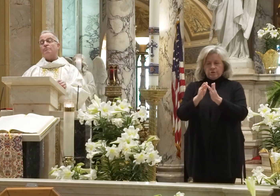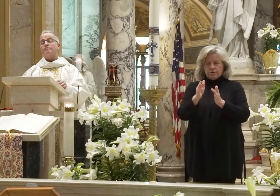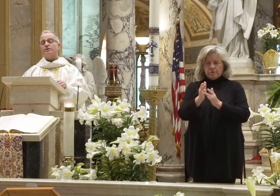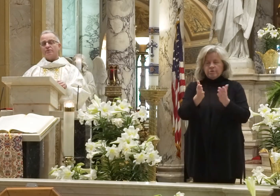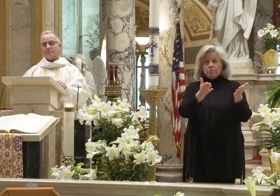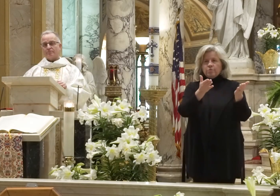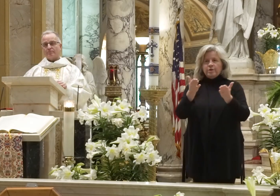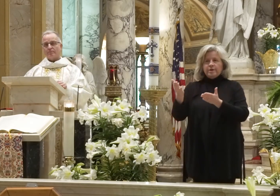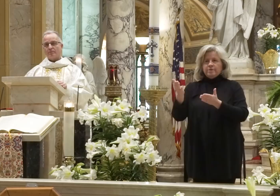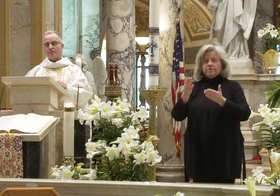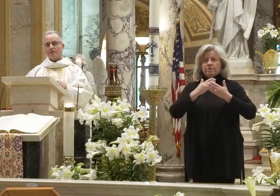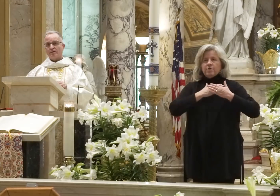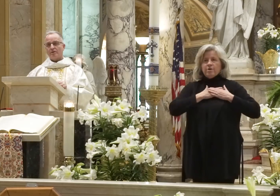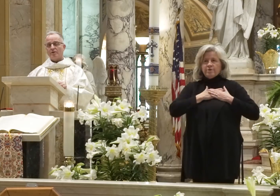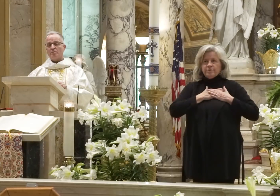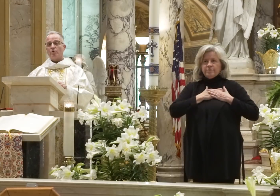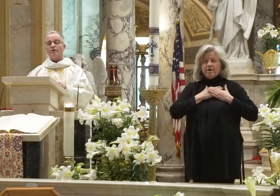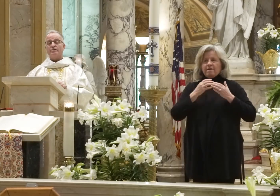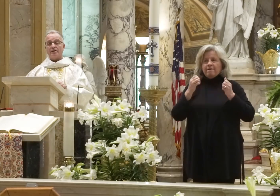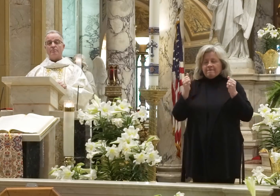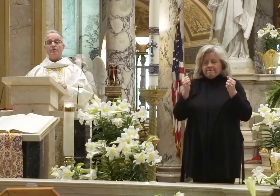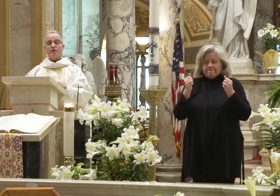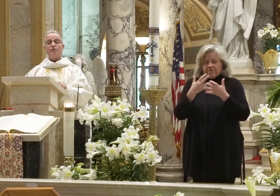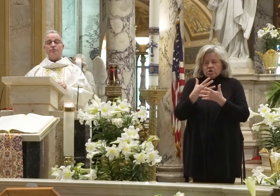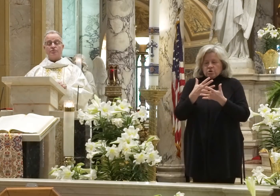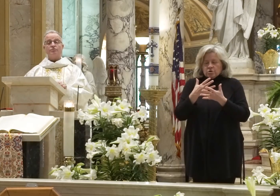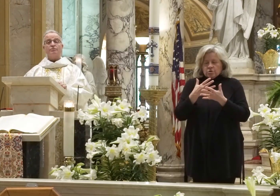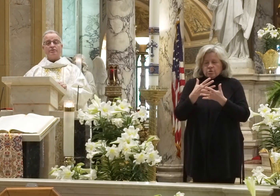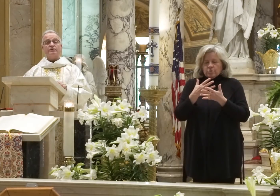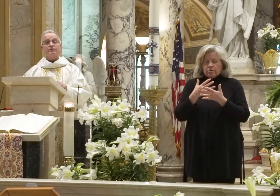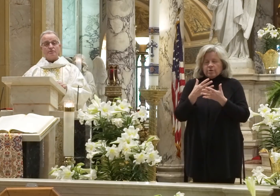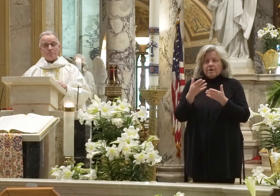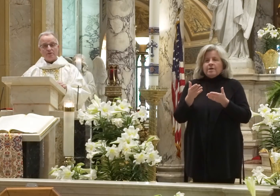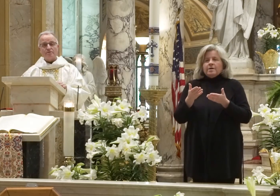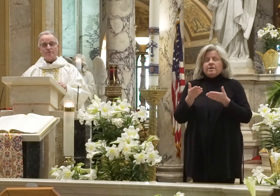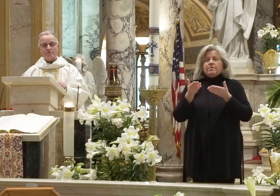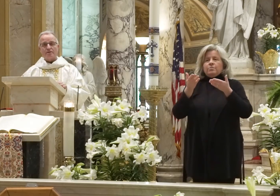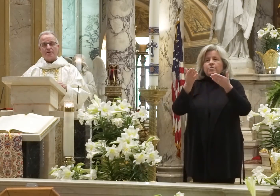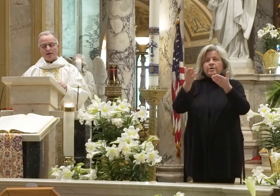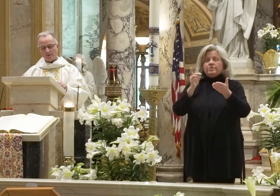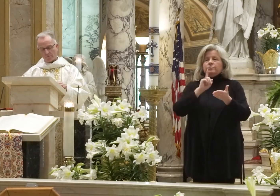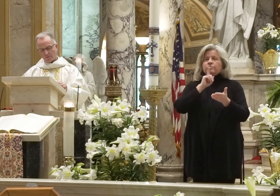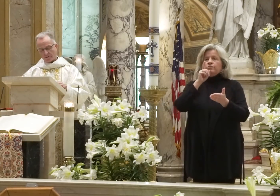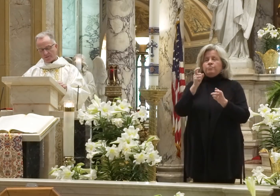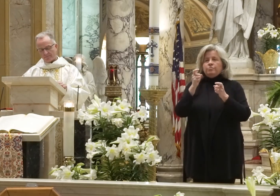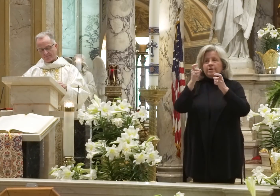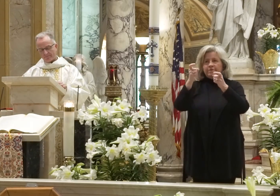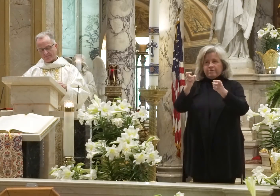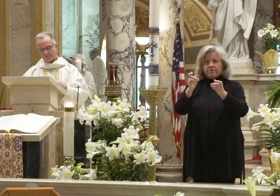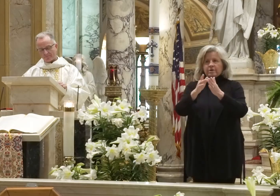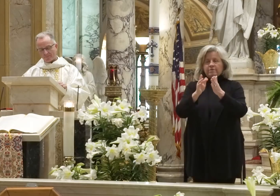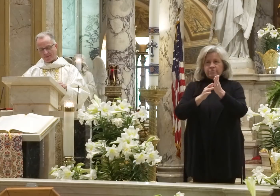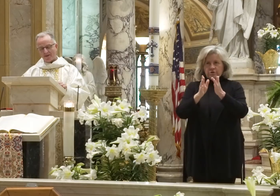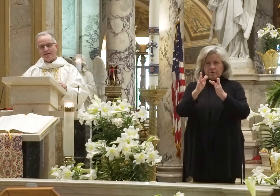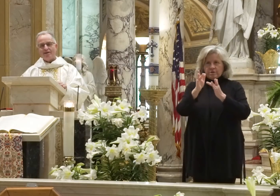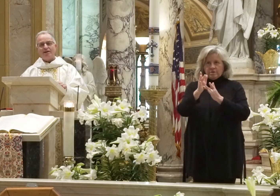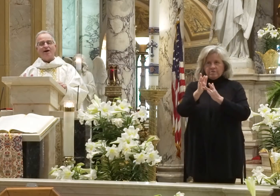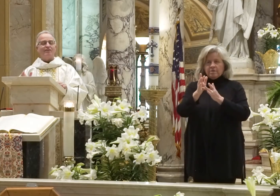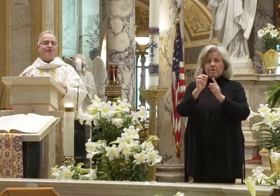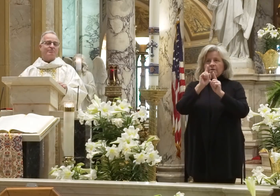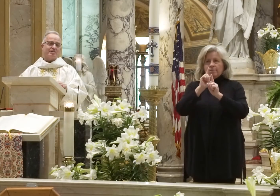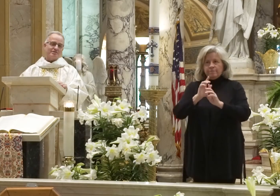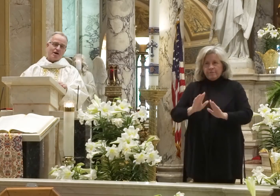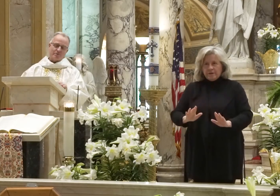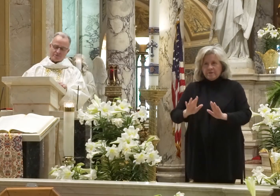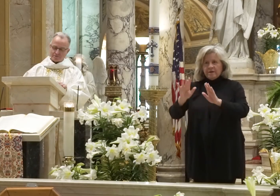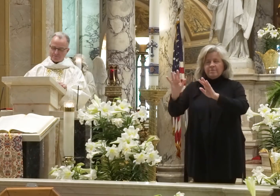had only known fear. He brought to them the true gift of his peace and mercy.